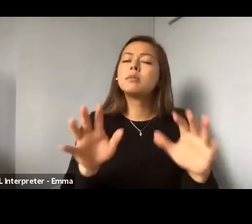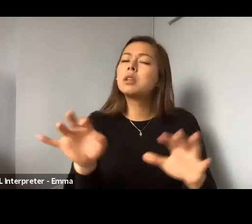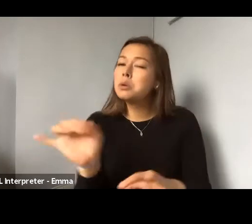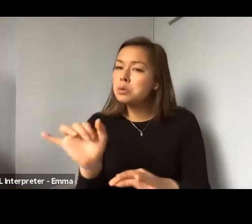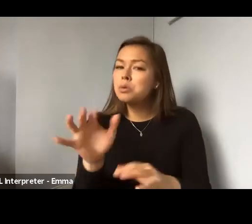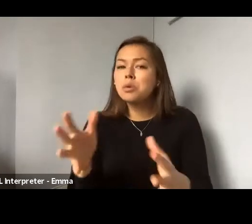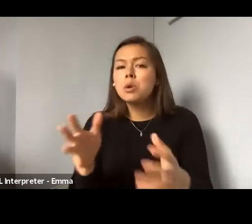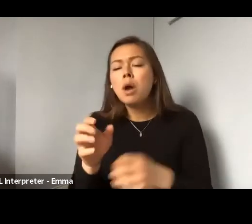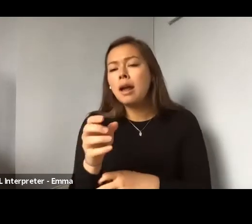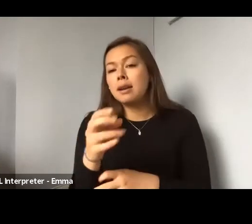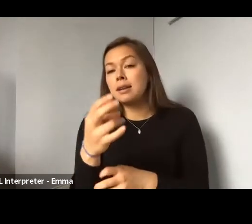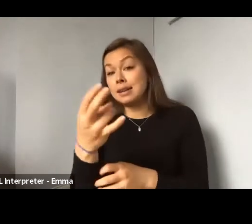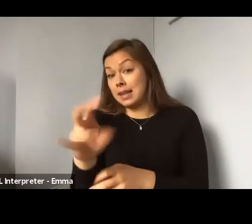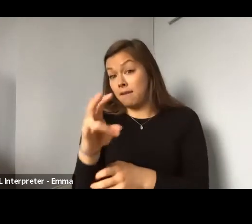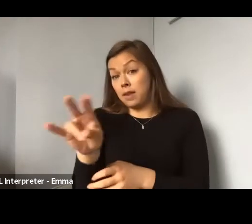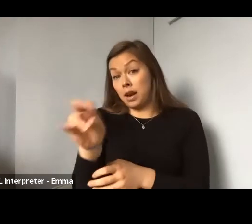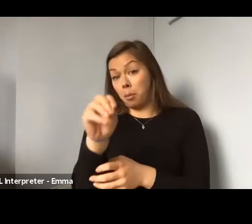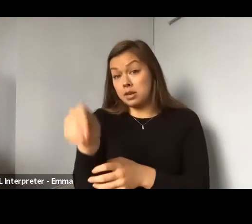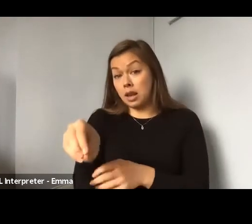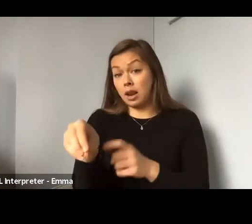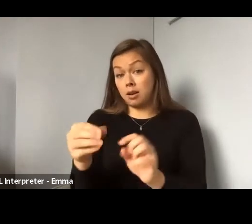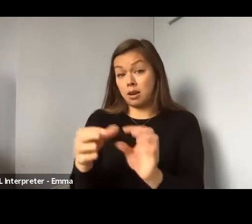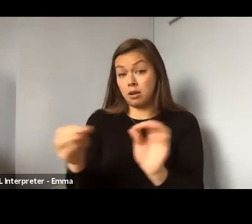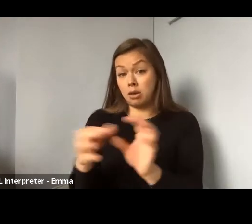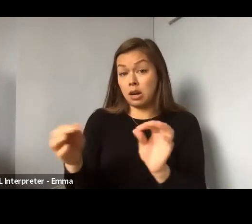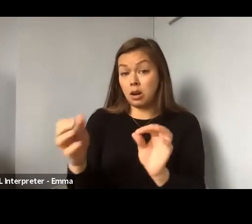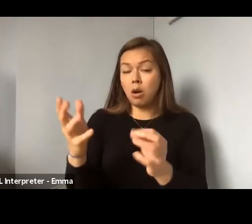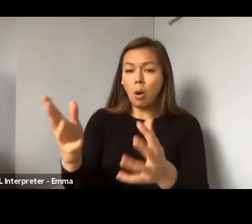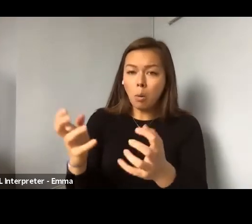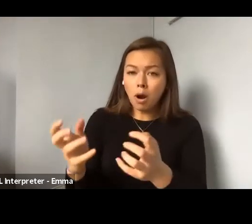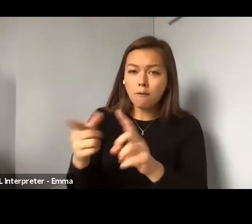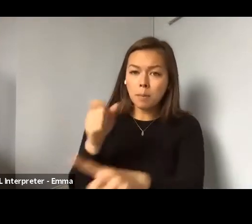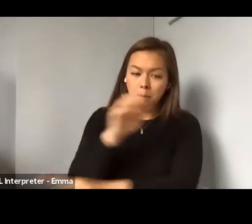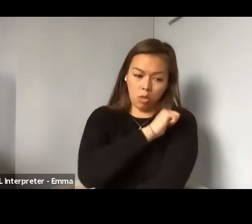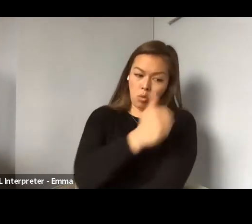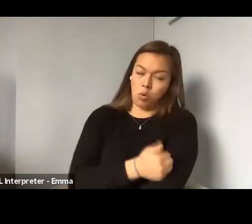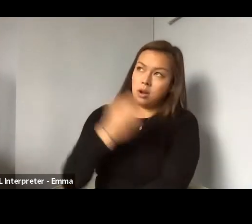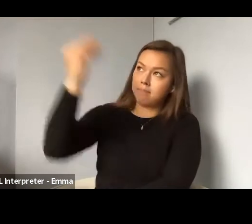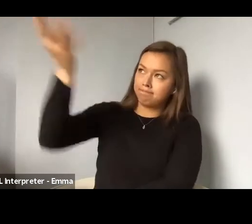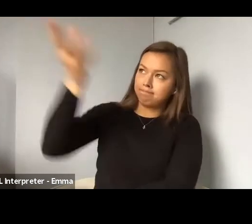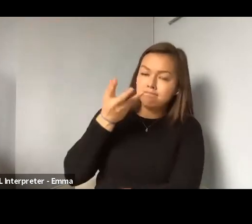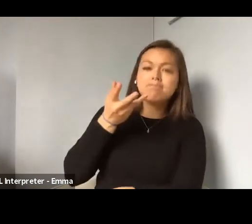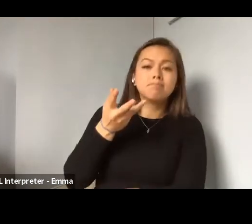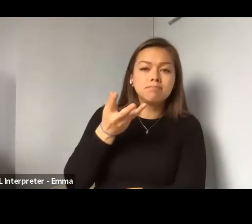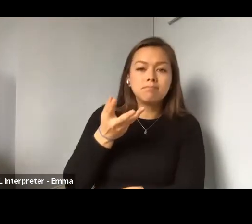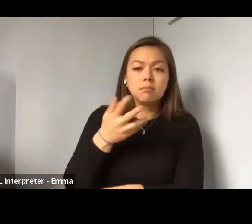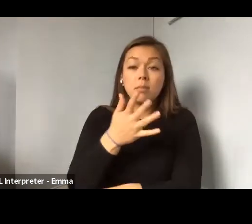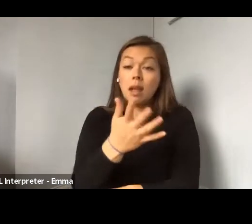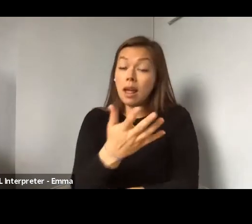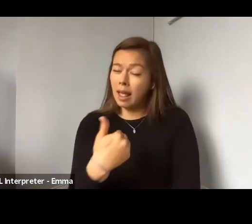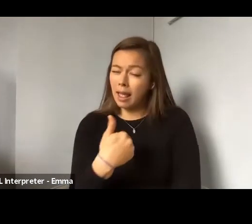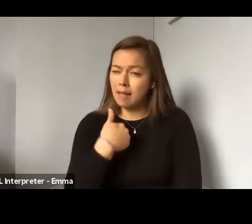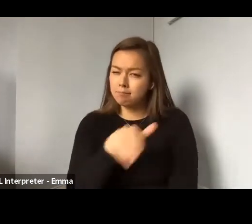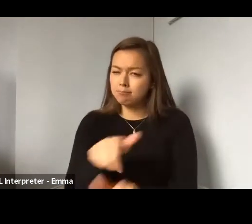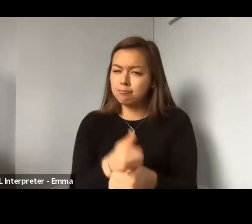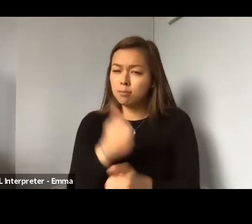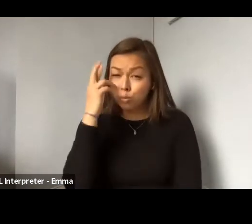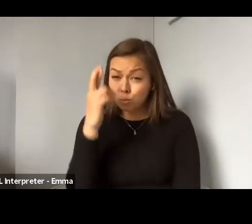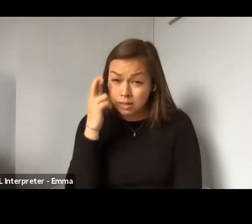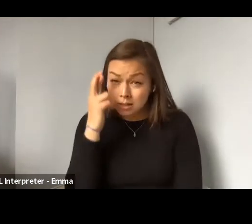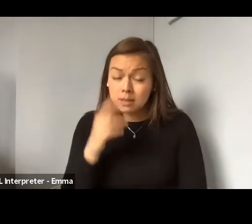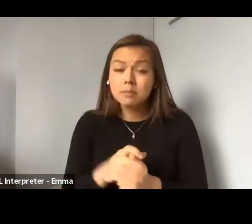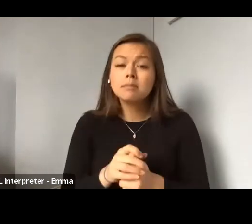police officer. Now, there may be reasons for this. So that might mean, for example, that it would make the situation too